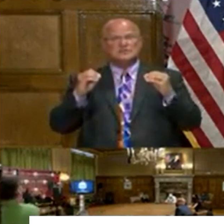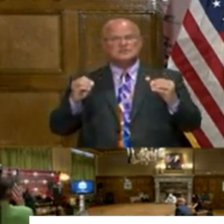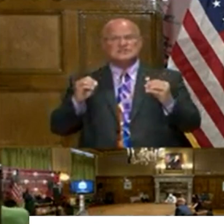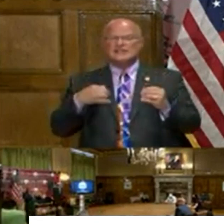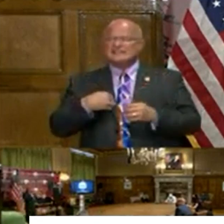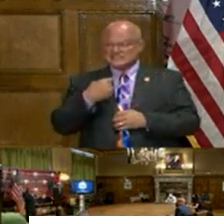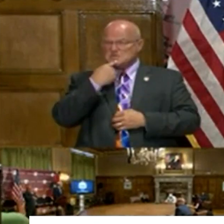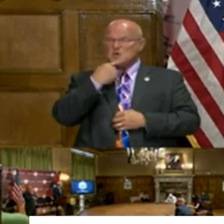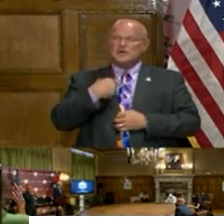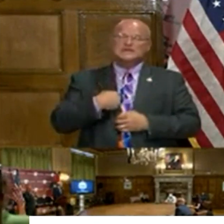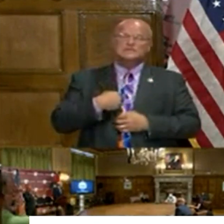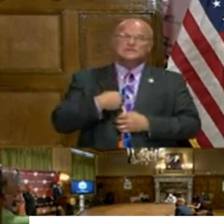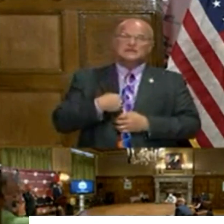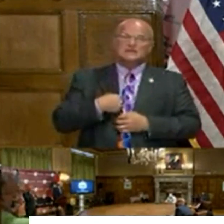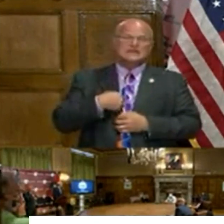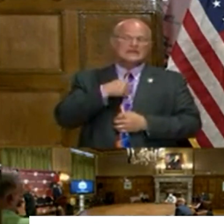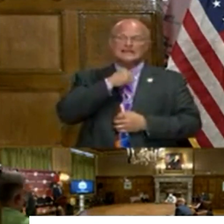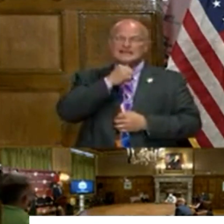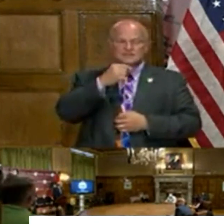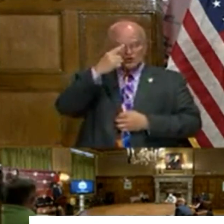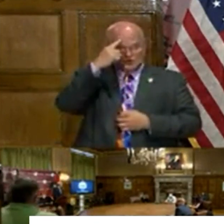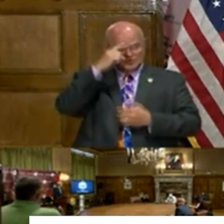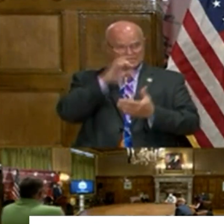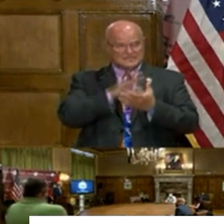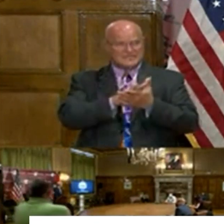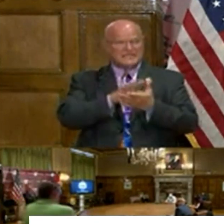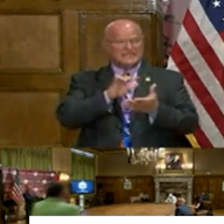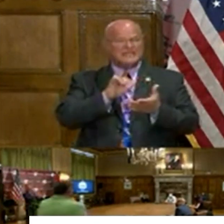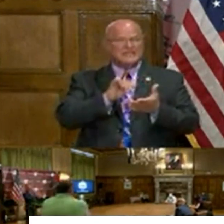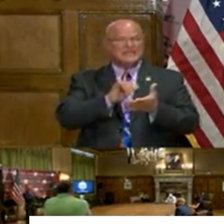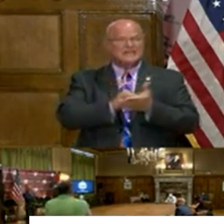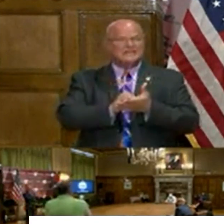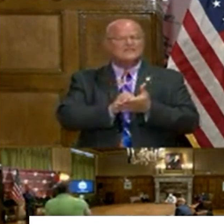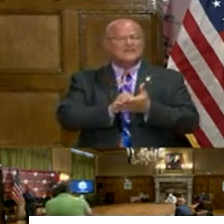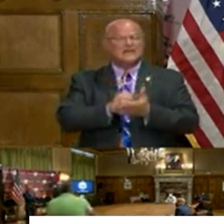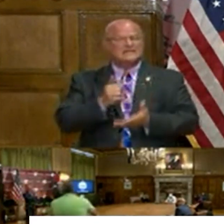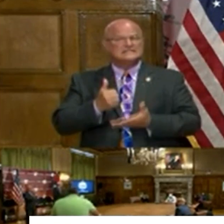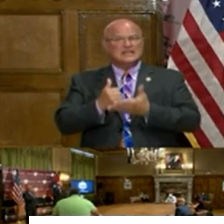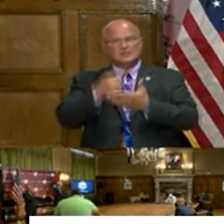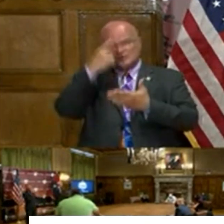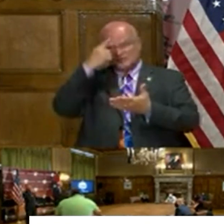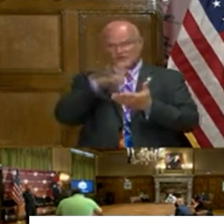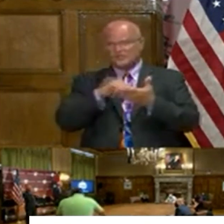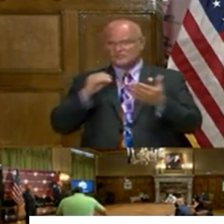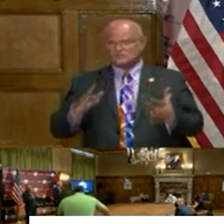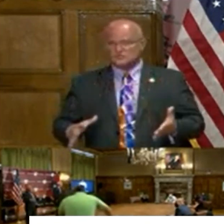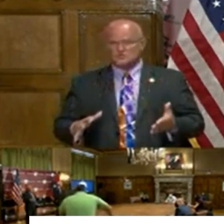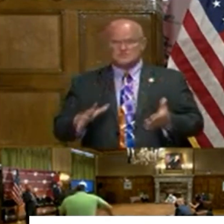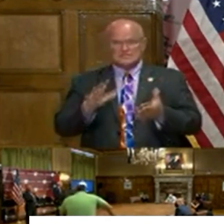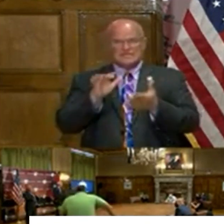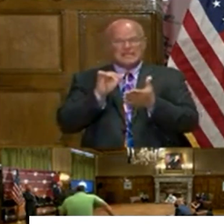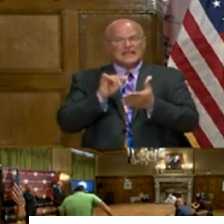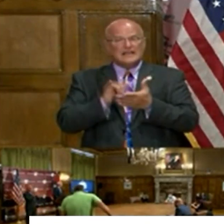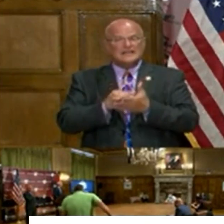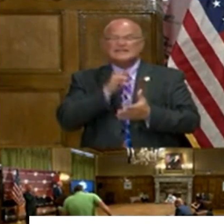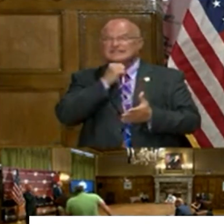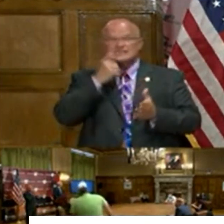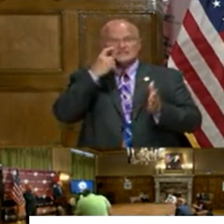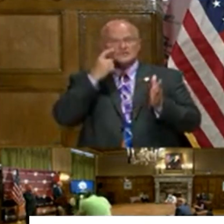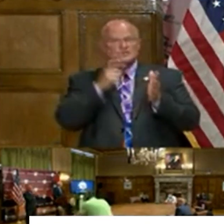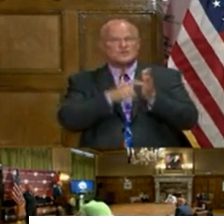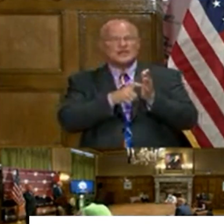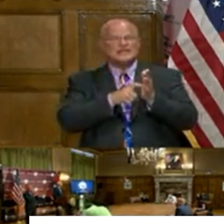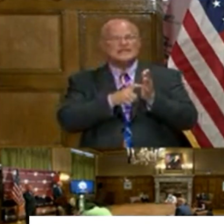That's disappointing to me, and I do not believe it's helpful for the students, and that it doesn't